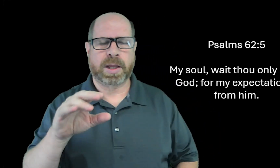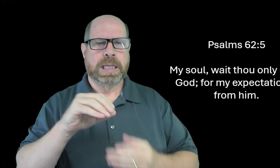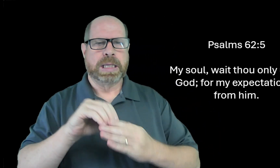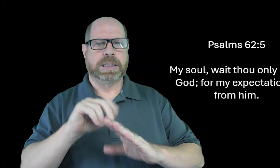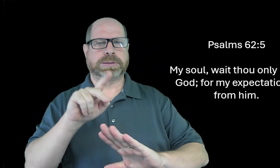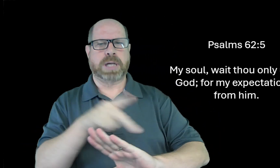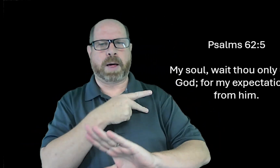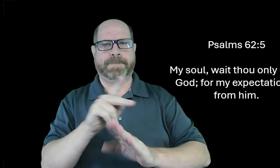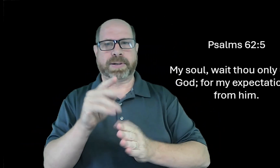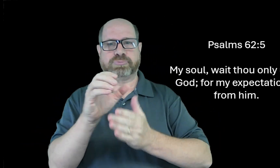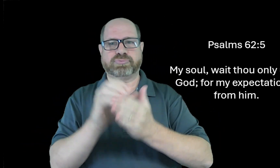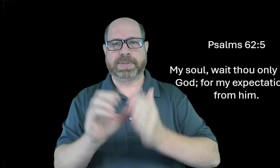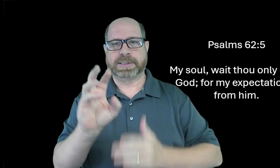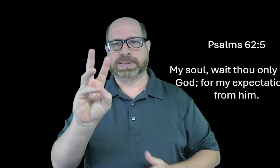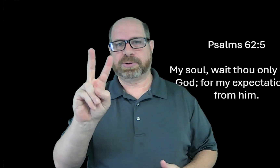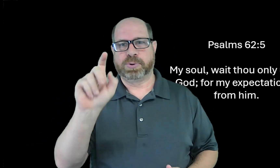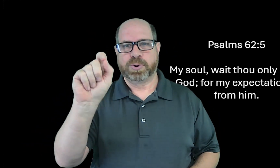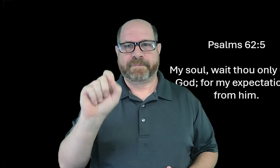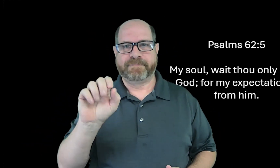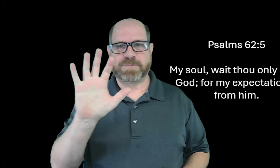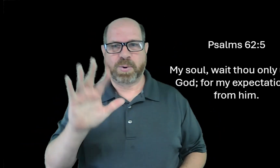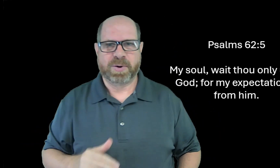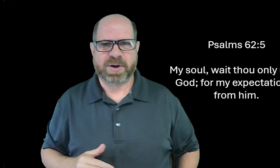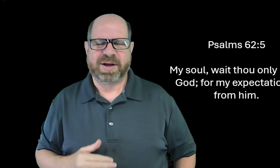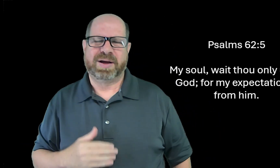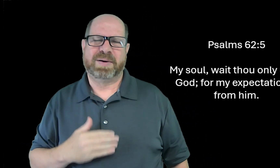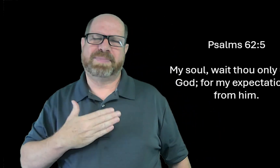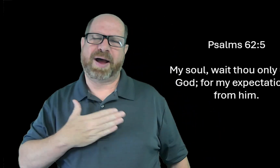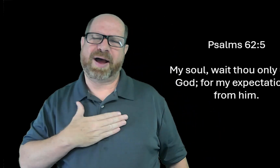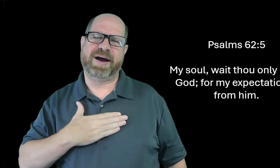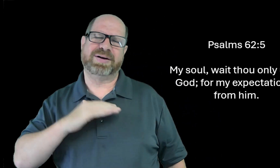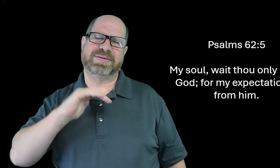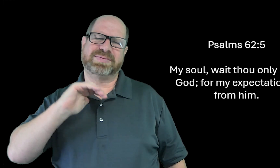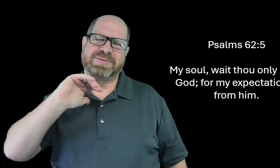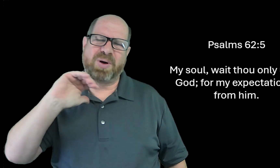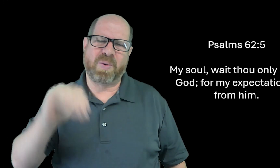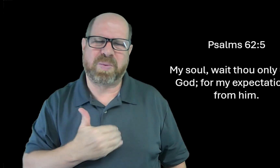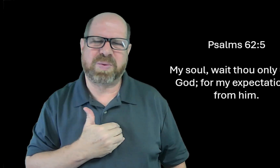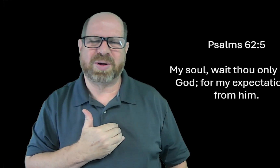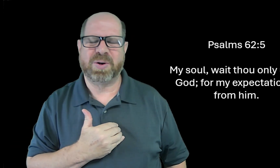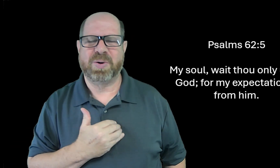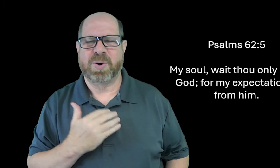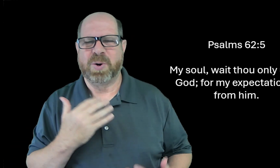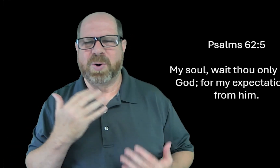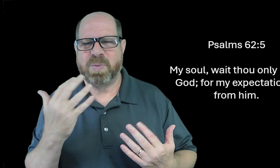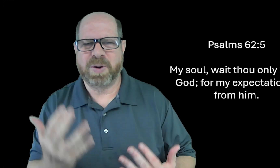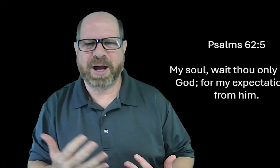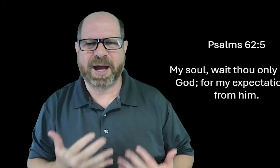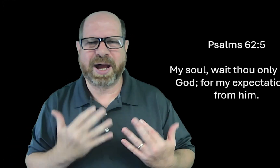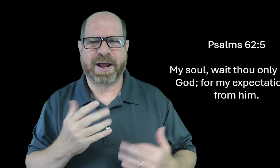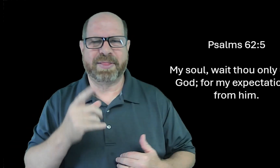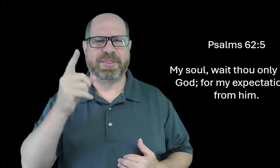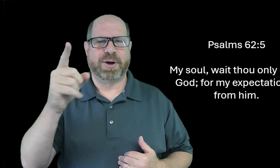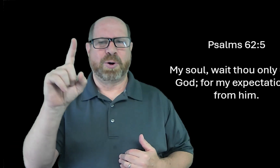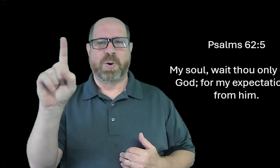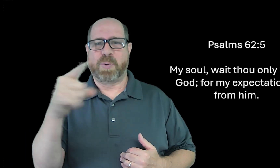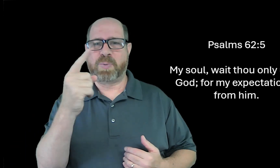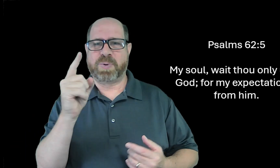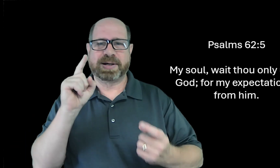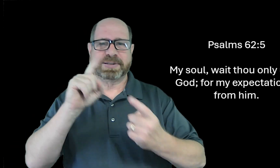In Psalm 62, verse 5, it says, My soul, wait thou only